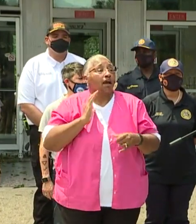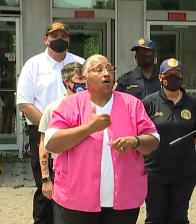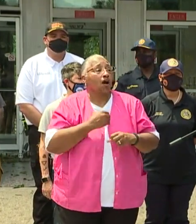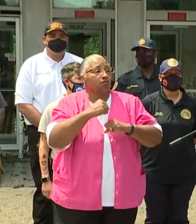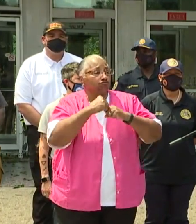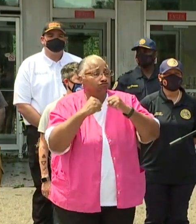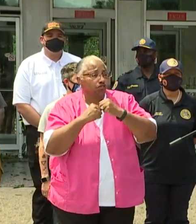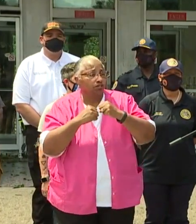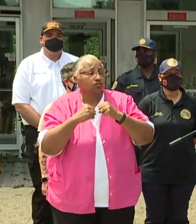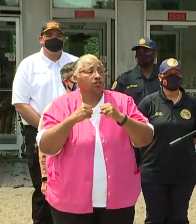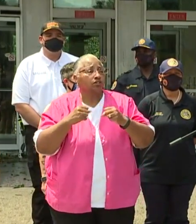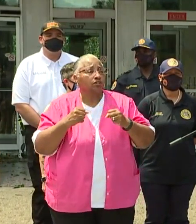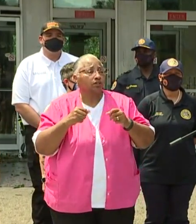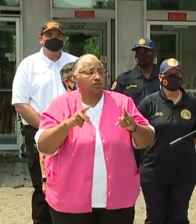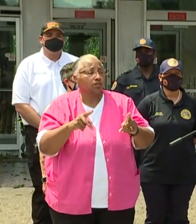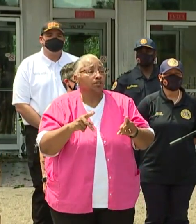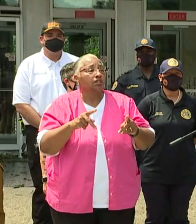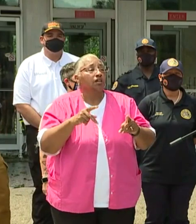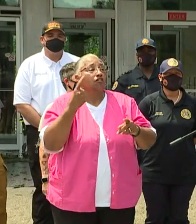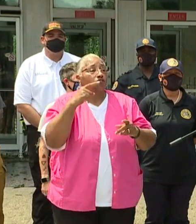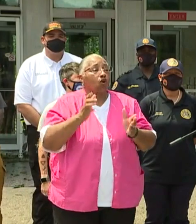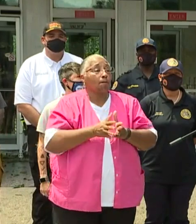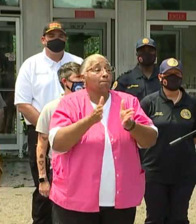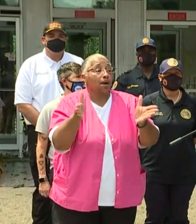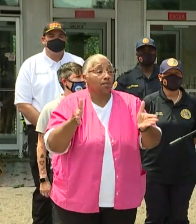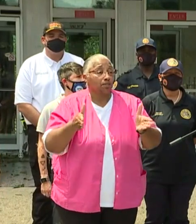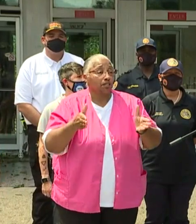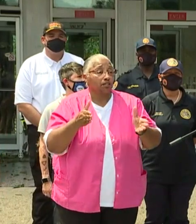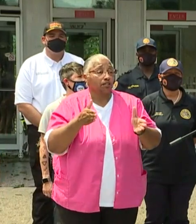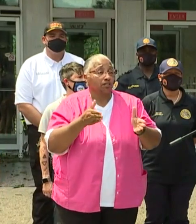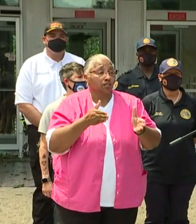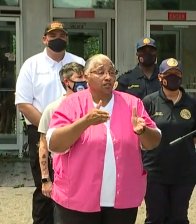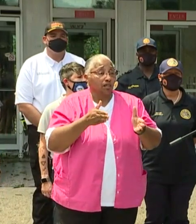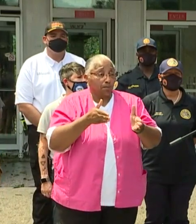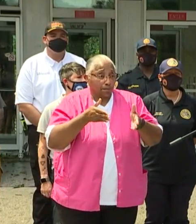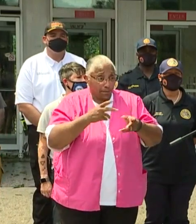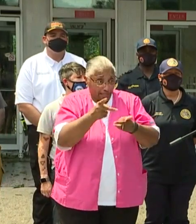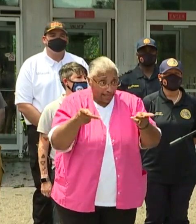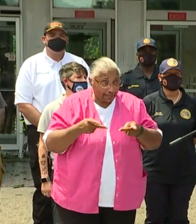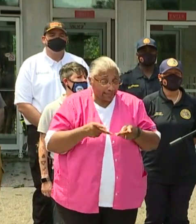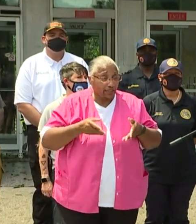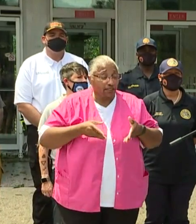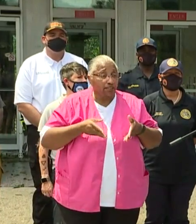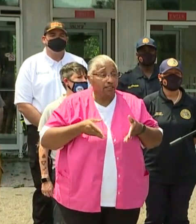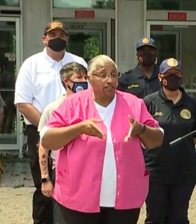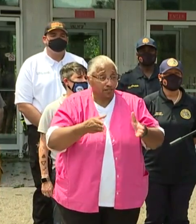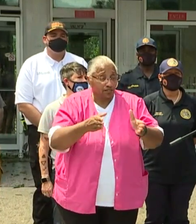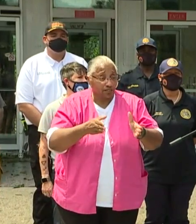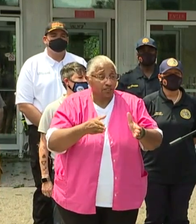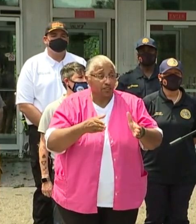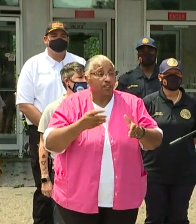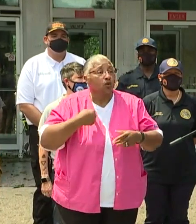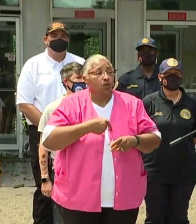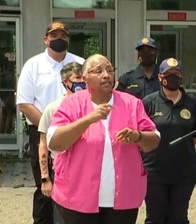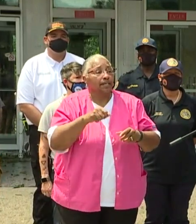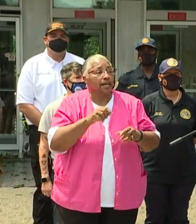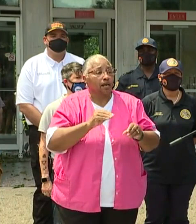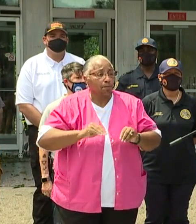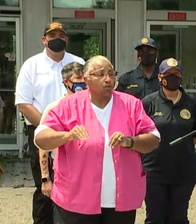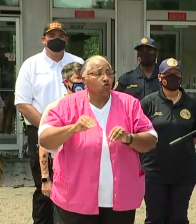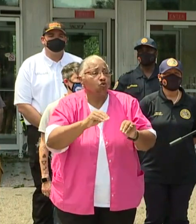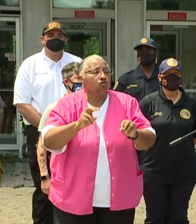are focused on public rights-of-way, clearing them, making sure that we have public safety can navigate around,